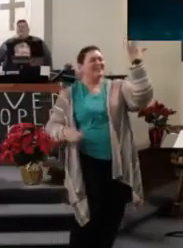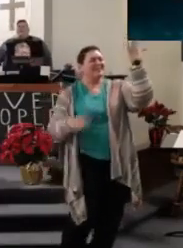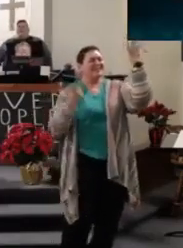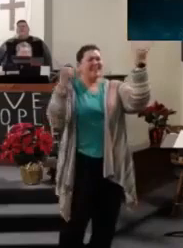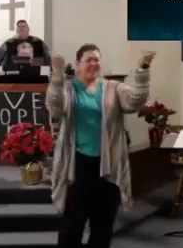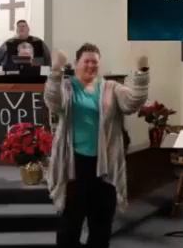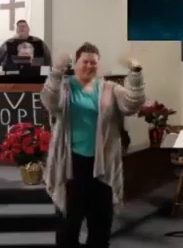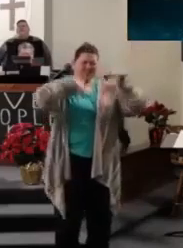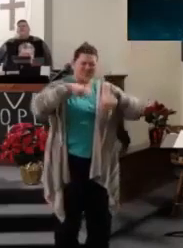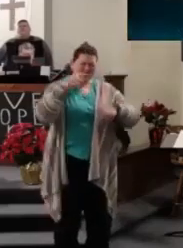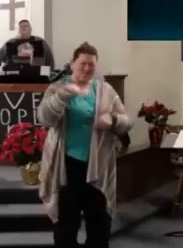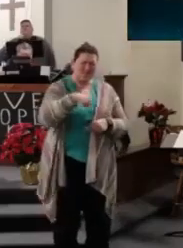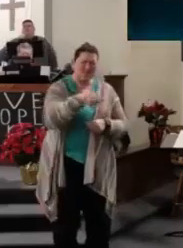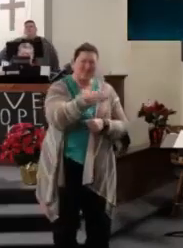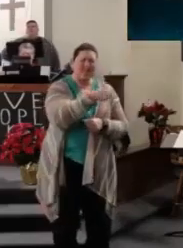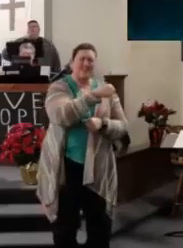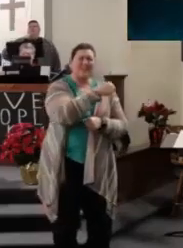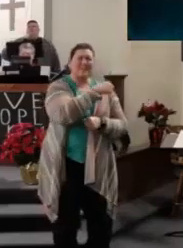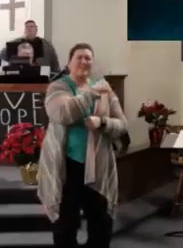Emmanuel has come to